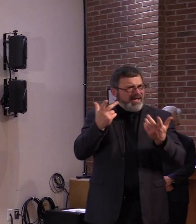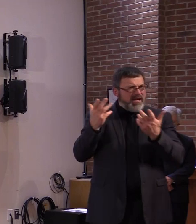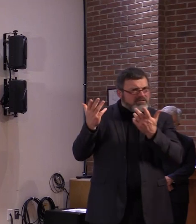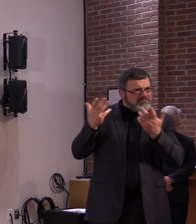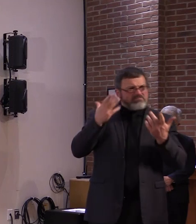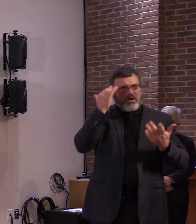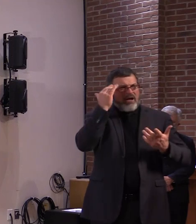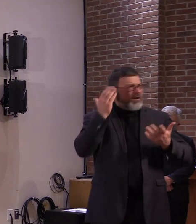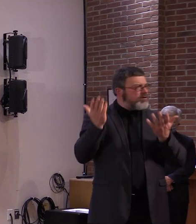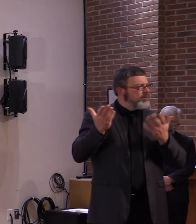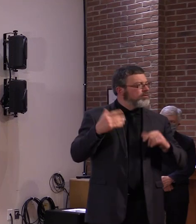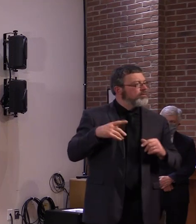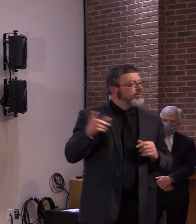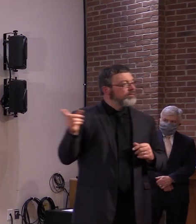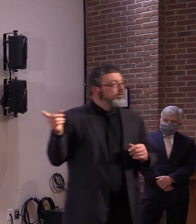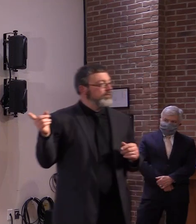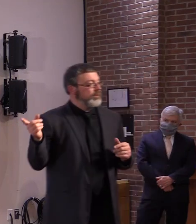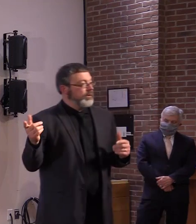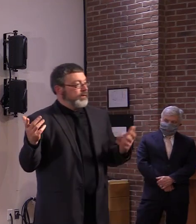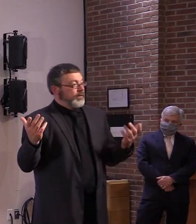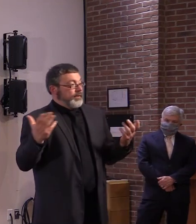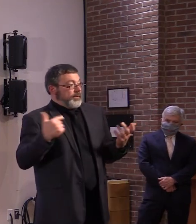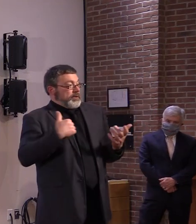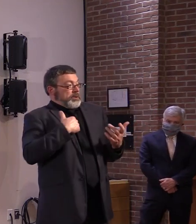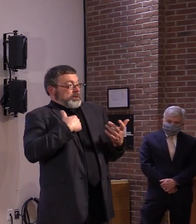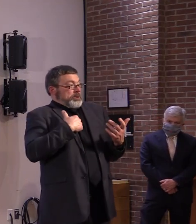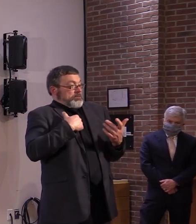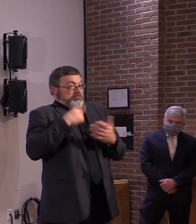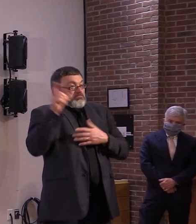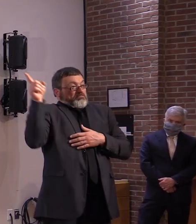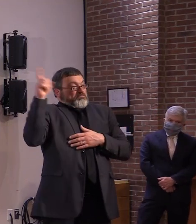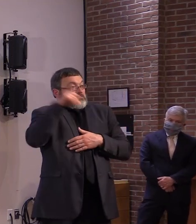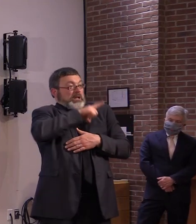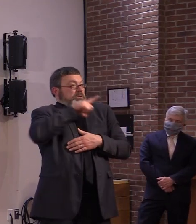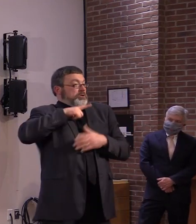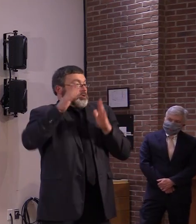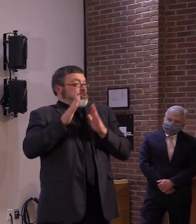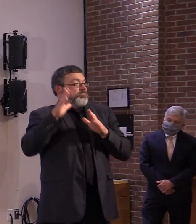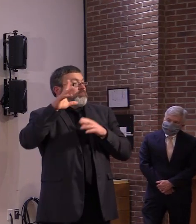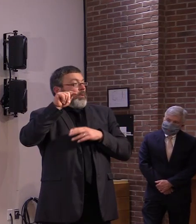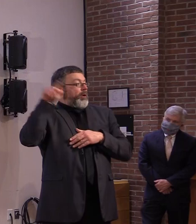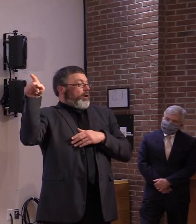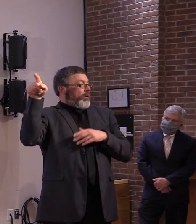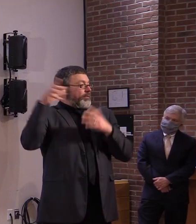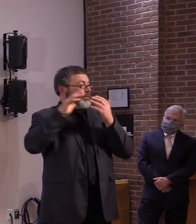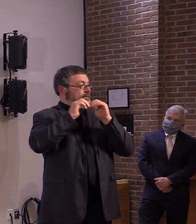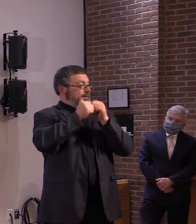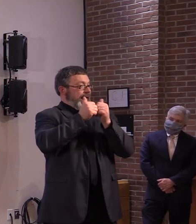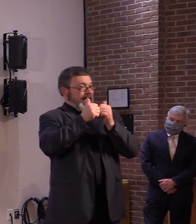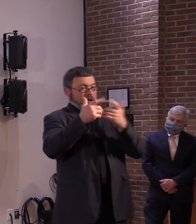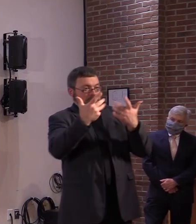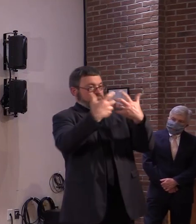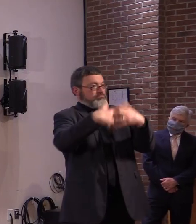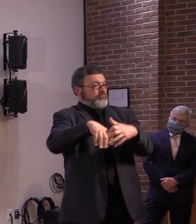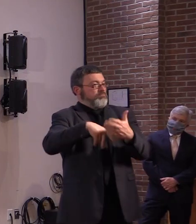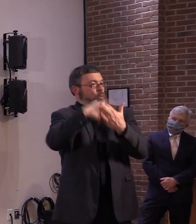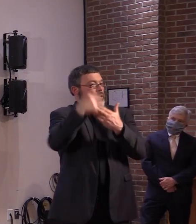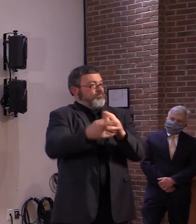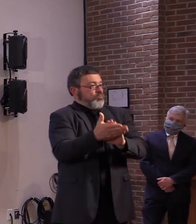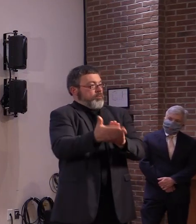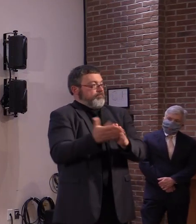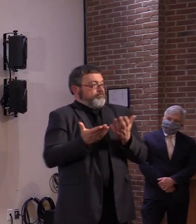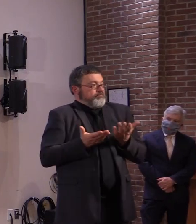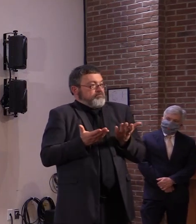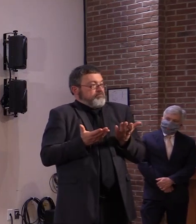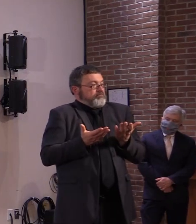That was how it was set up. Legislature decided that this is the way they wanted to implement it. So that's what we've done.